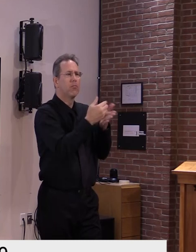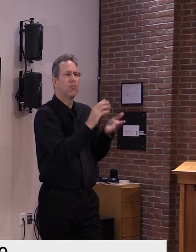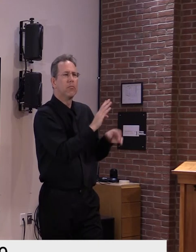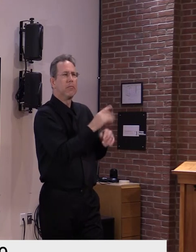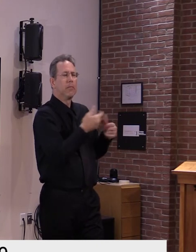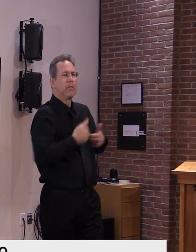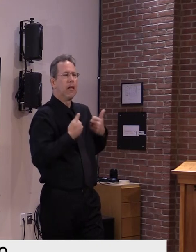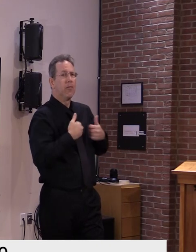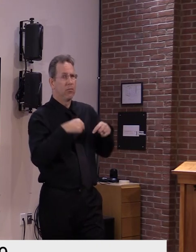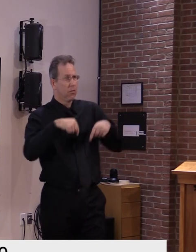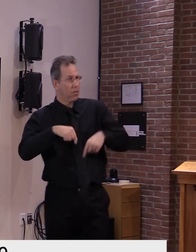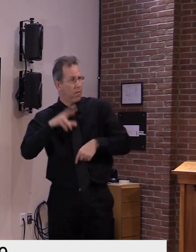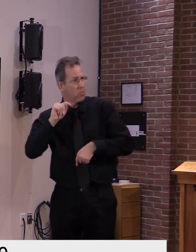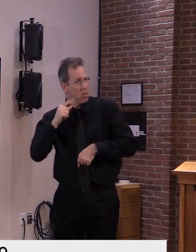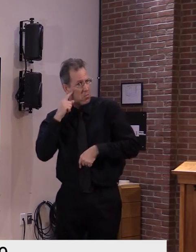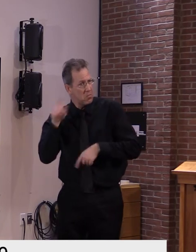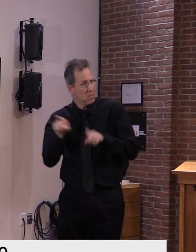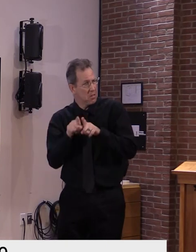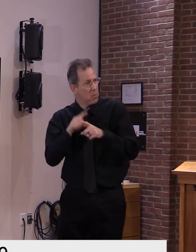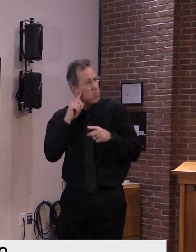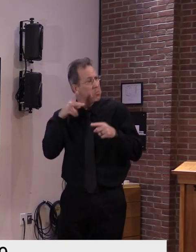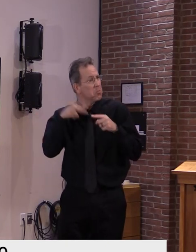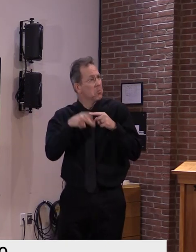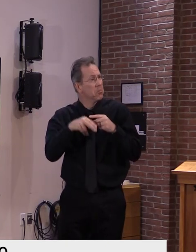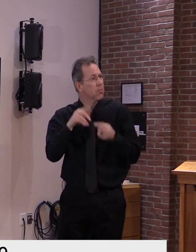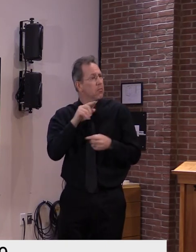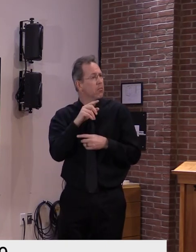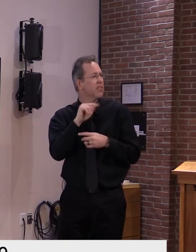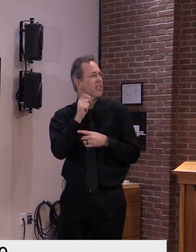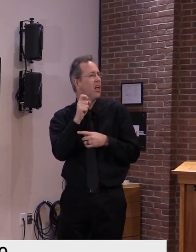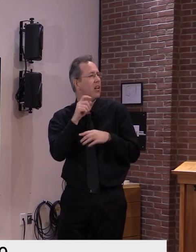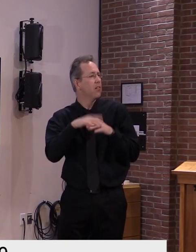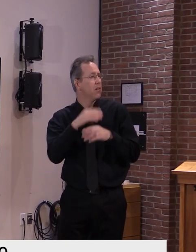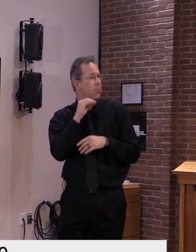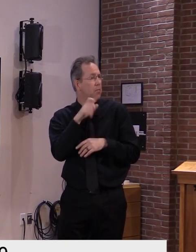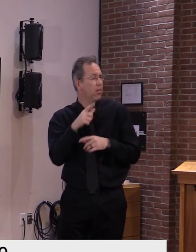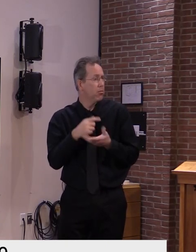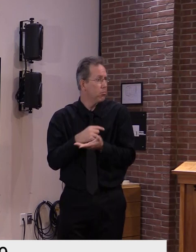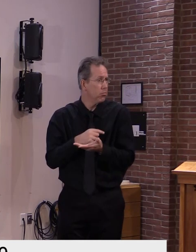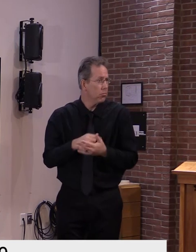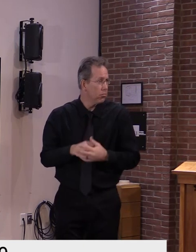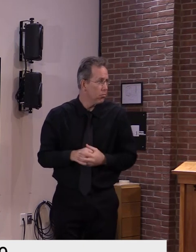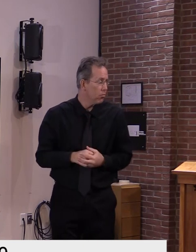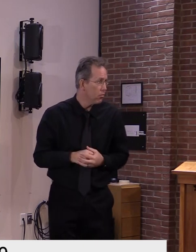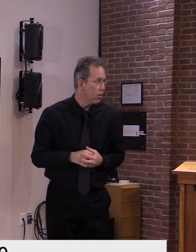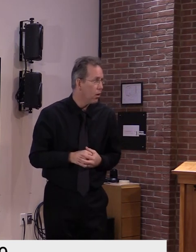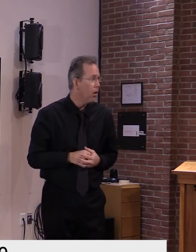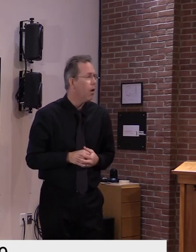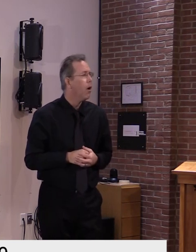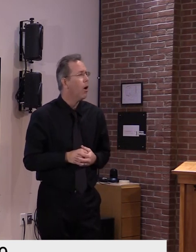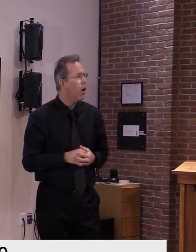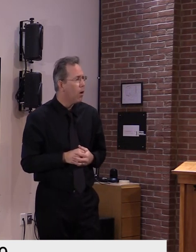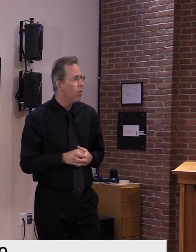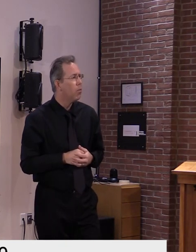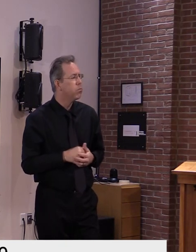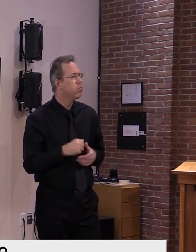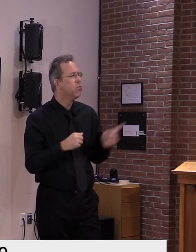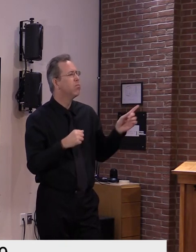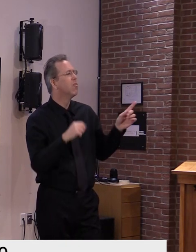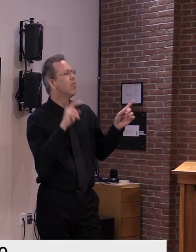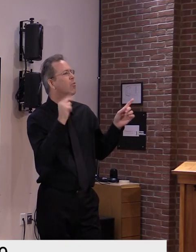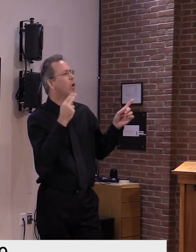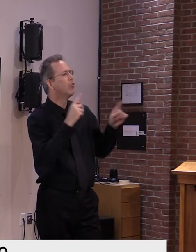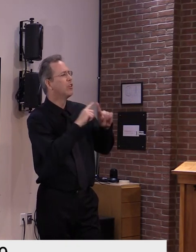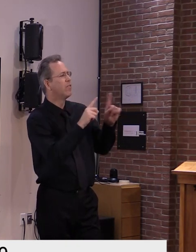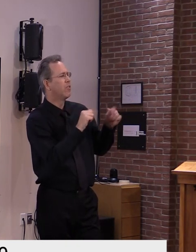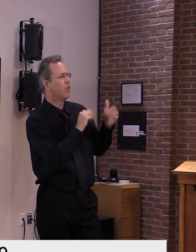We have committed a good deal of money, millions and millions of dollars, to our struggling businesses,